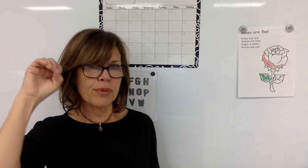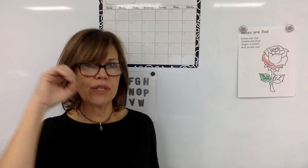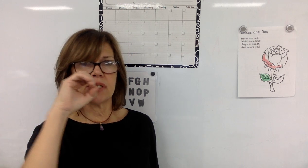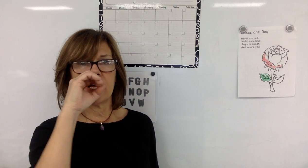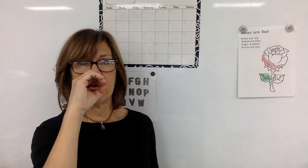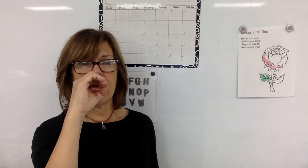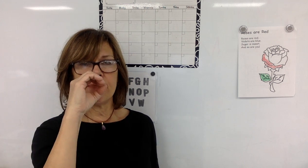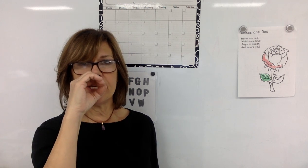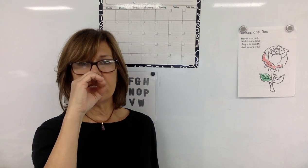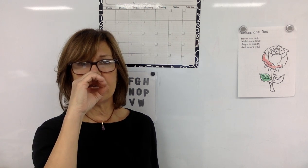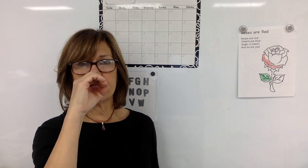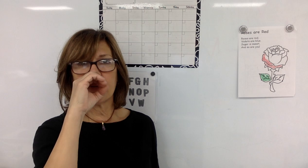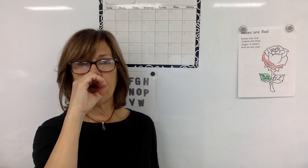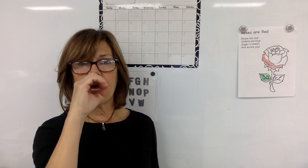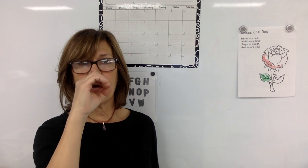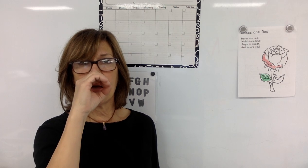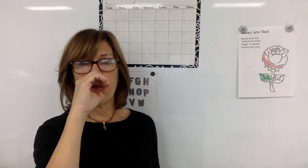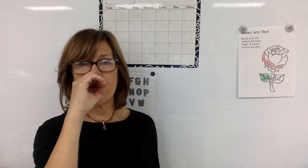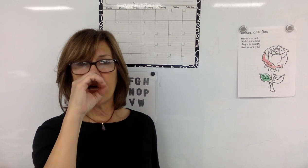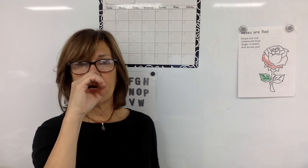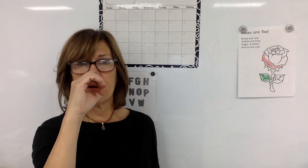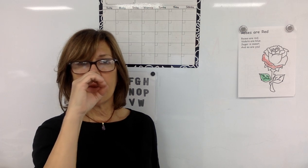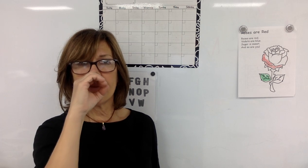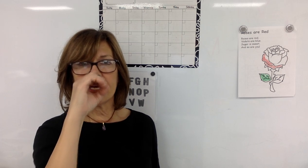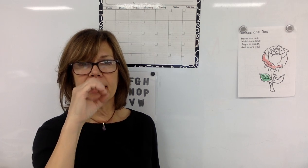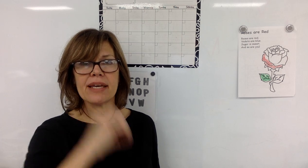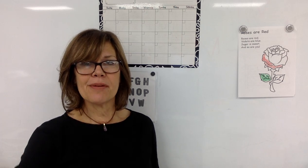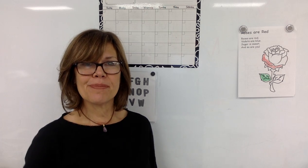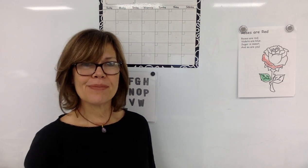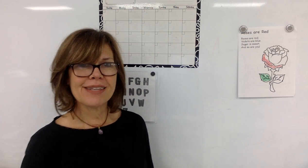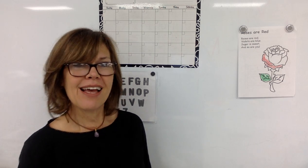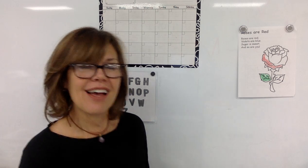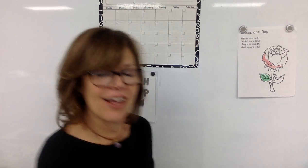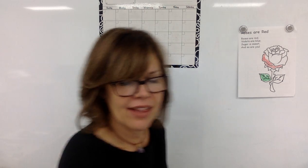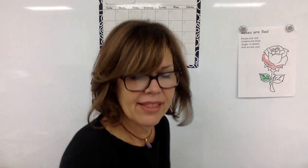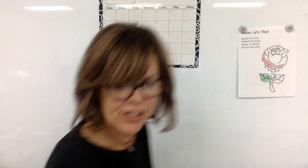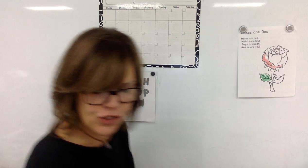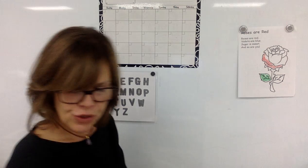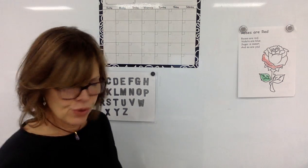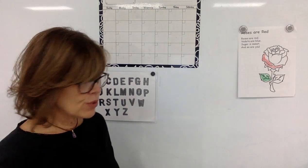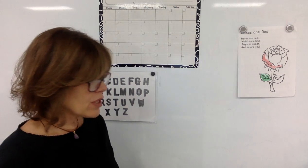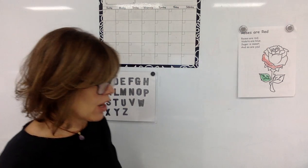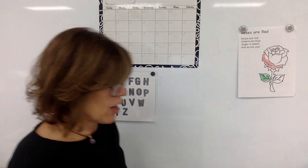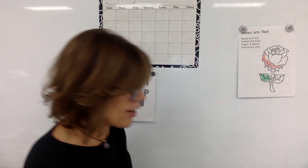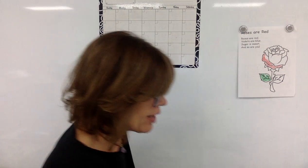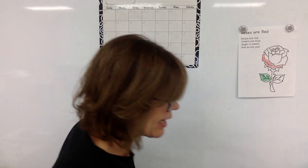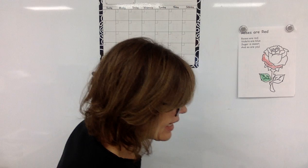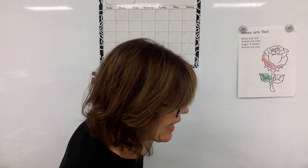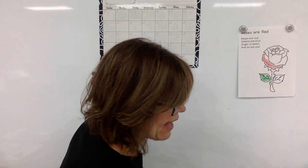octopus. And P says, pig. Let's use our